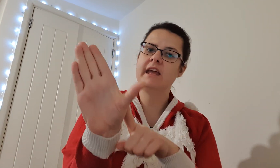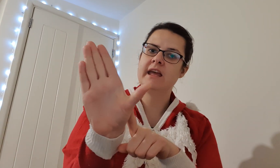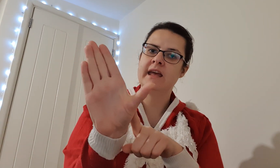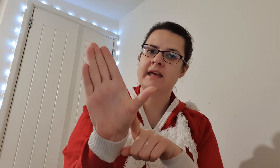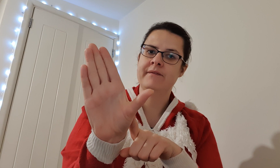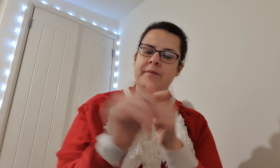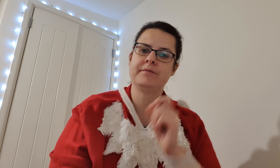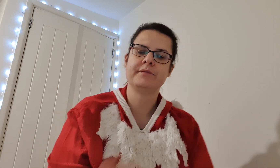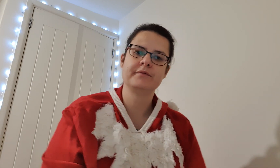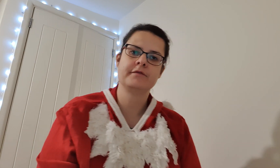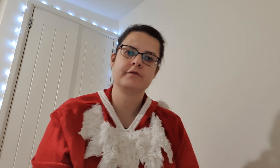year.